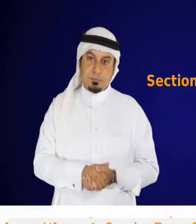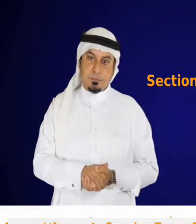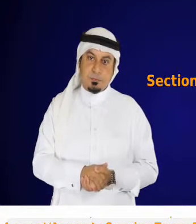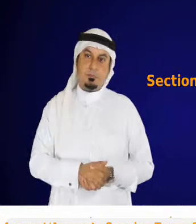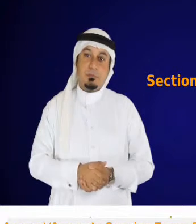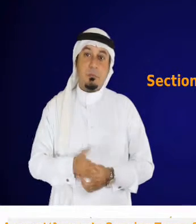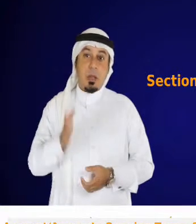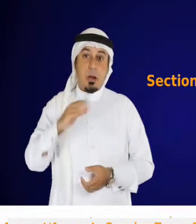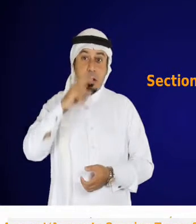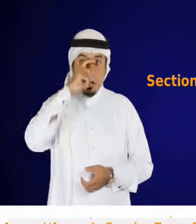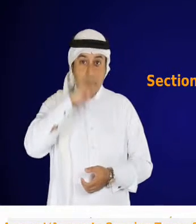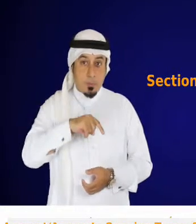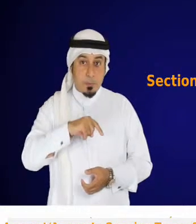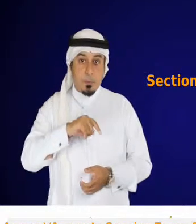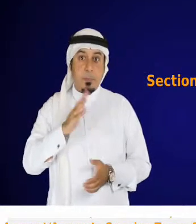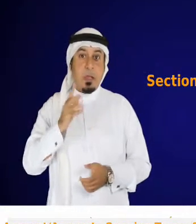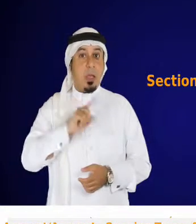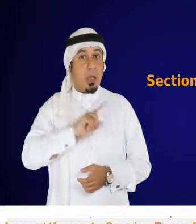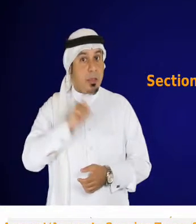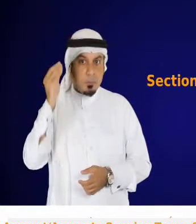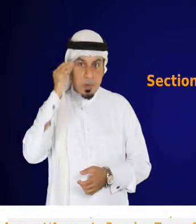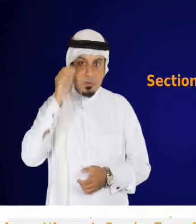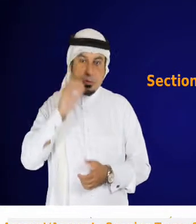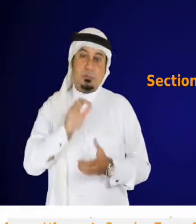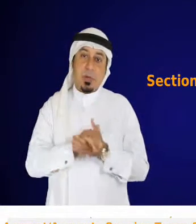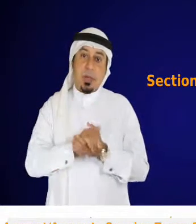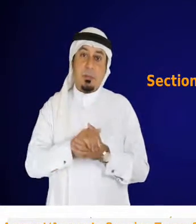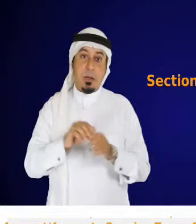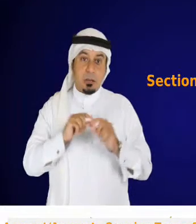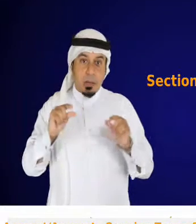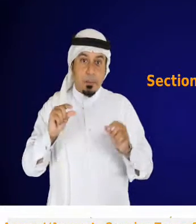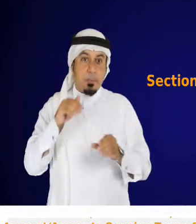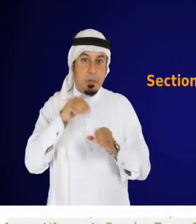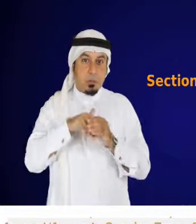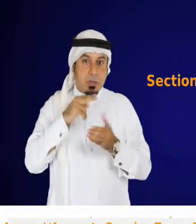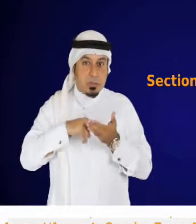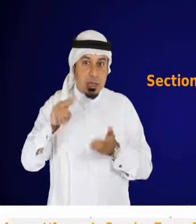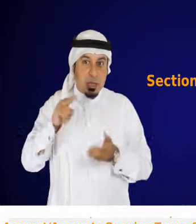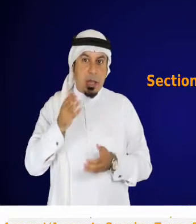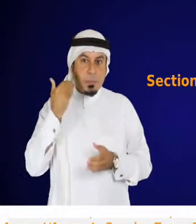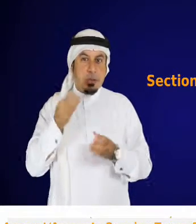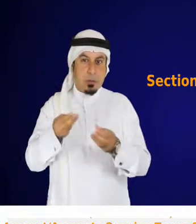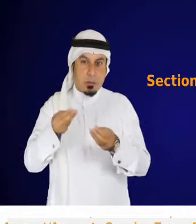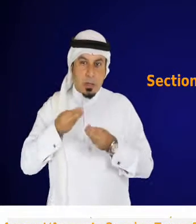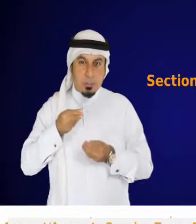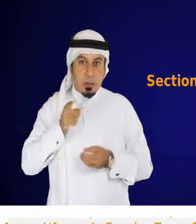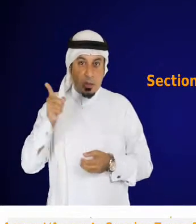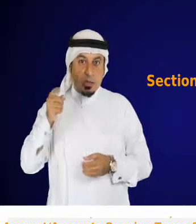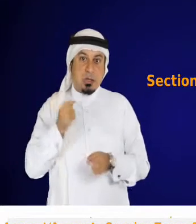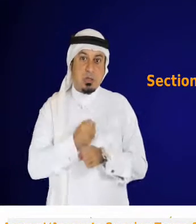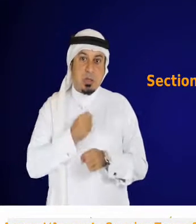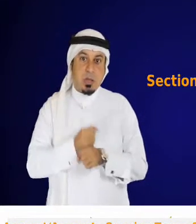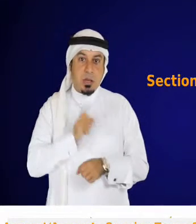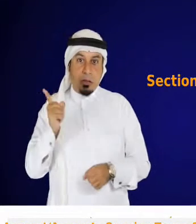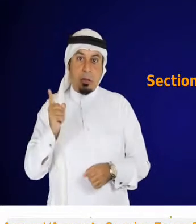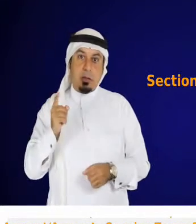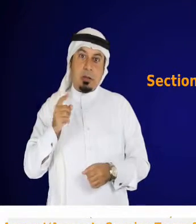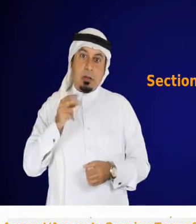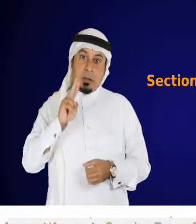"21. The account holder shall bear the risk of any message sent to the bank which may have consequences on and impact his rights with the